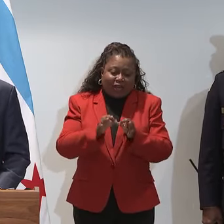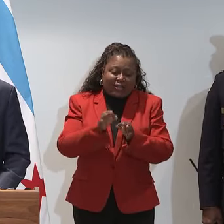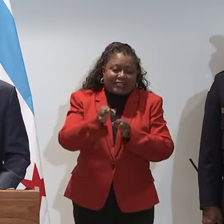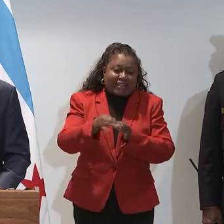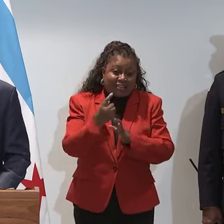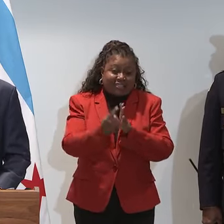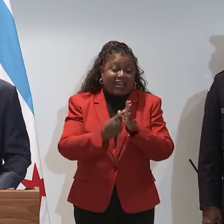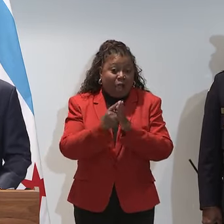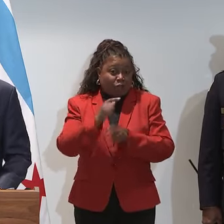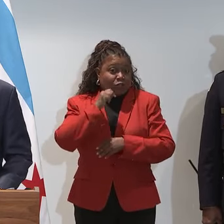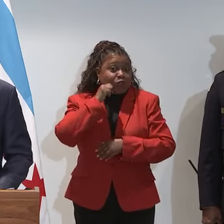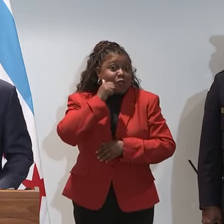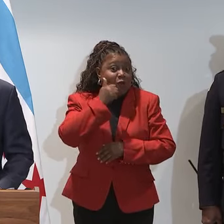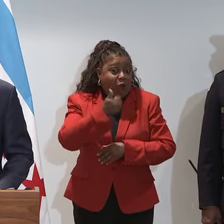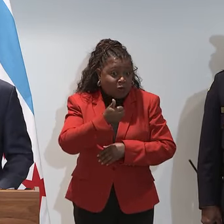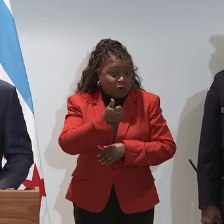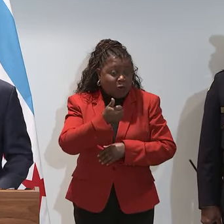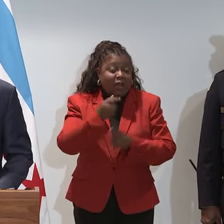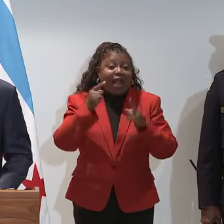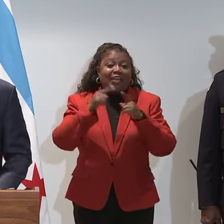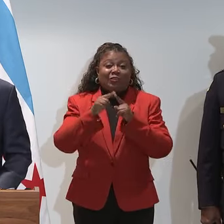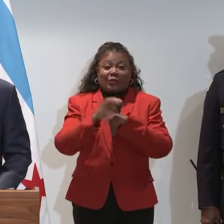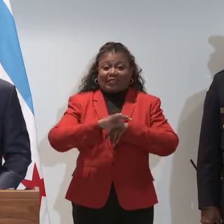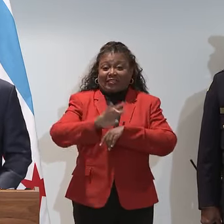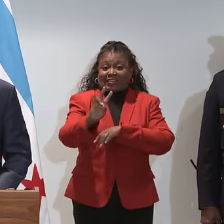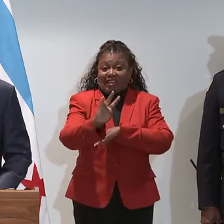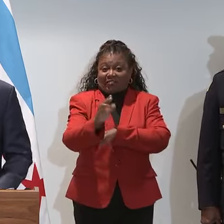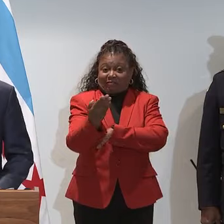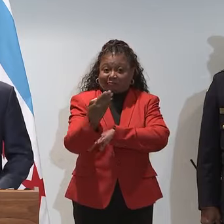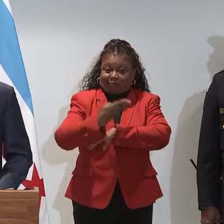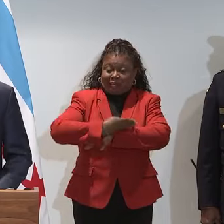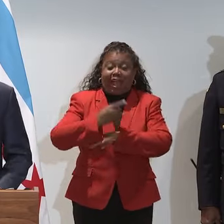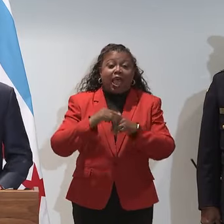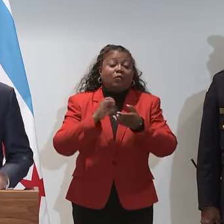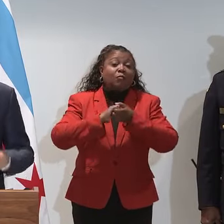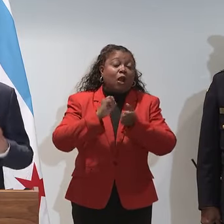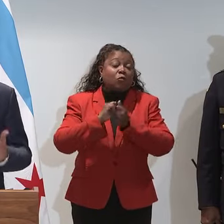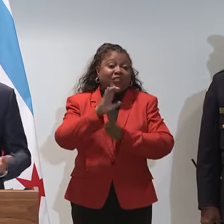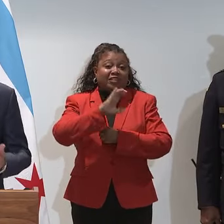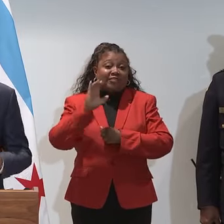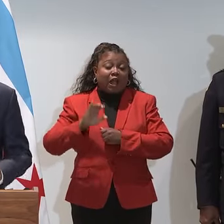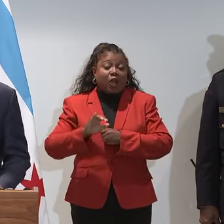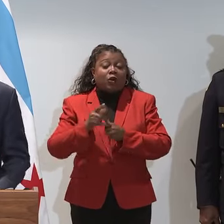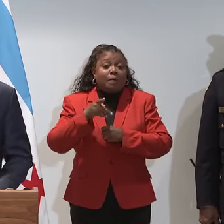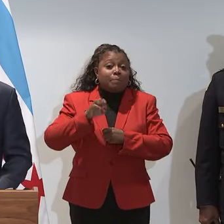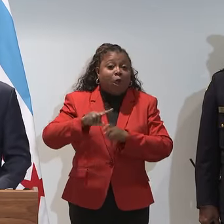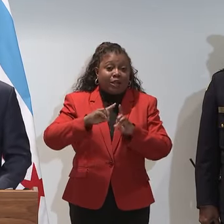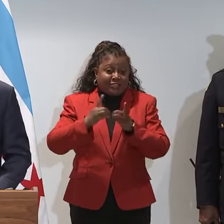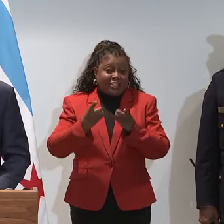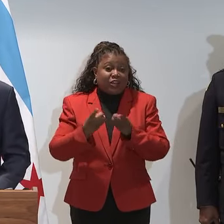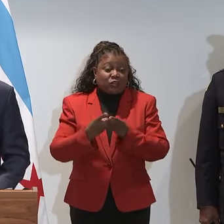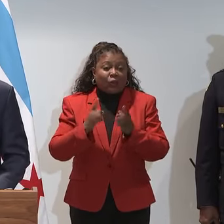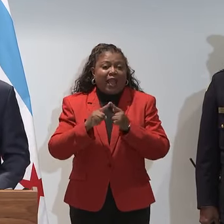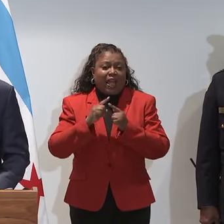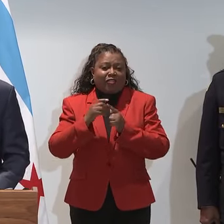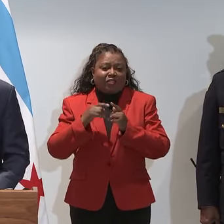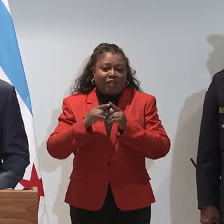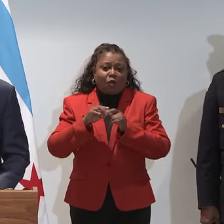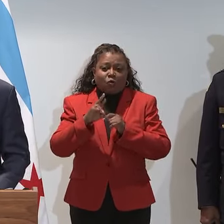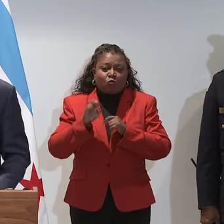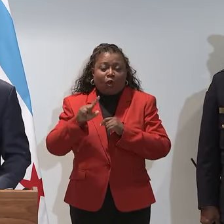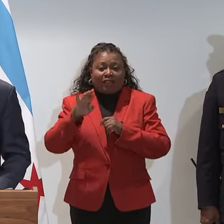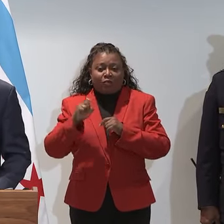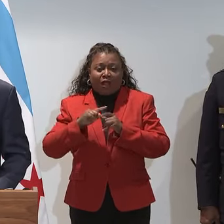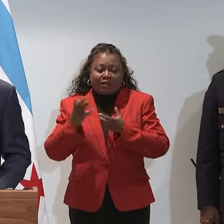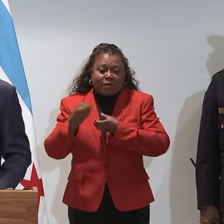extended hours tomorrow until 7 p.m. as we partner with the Chicago Parks District and their Rolling Rec to